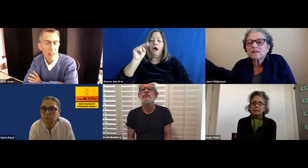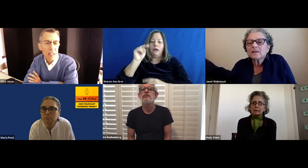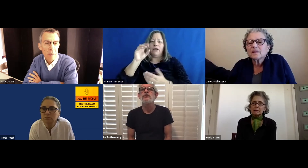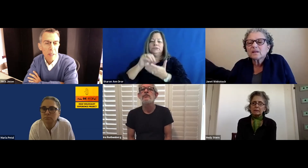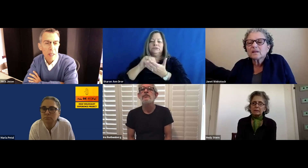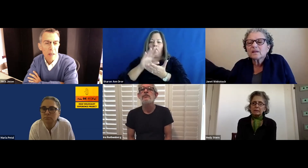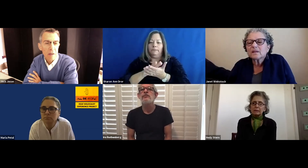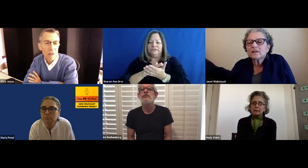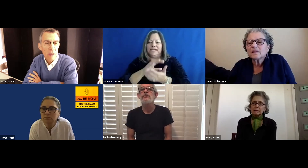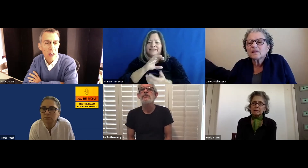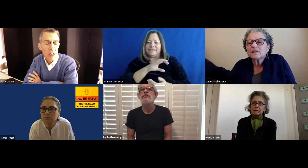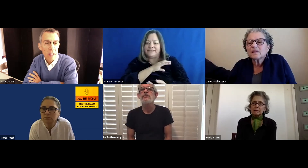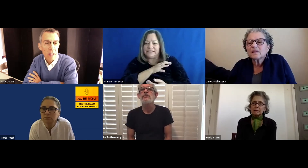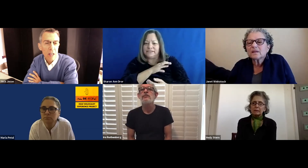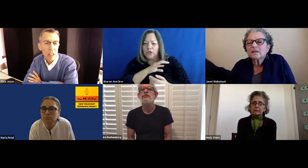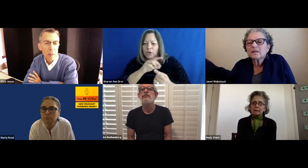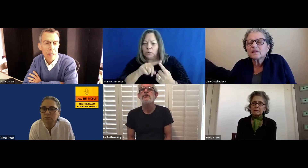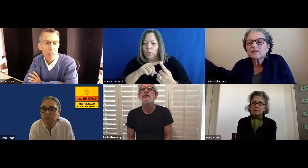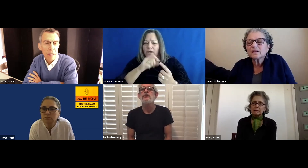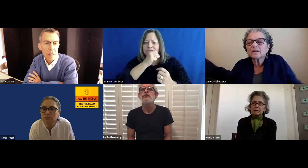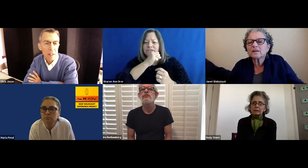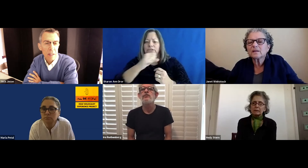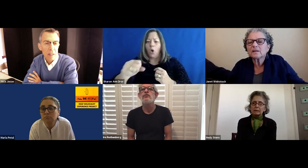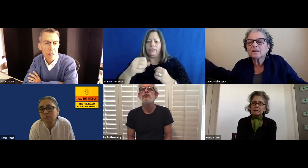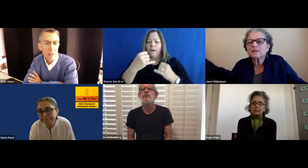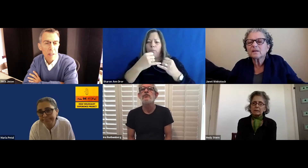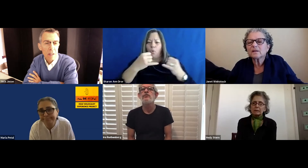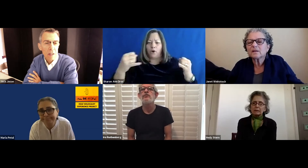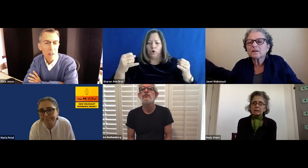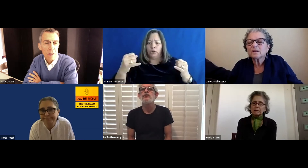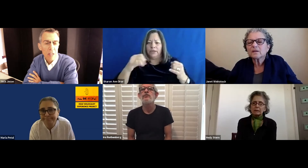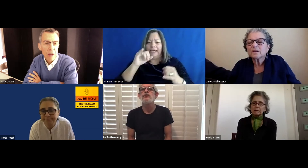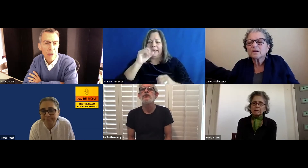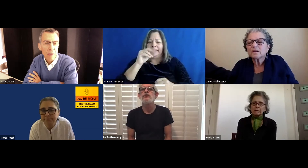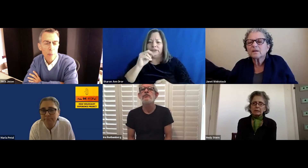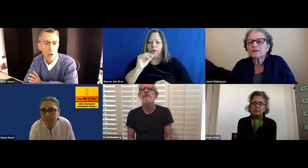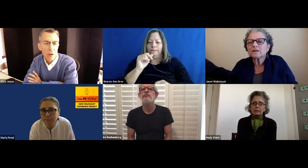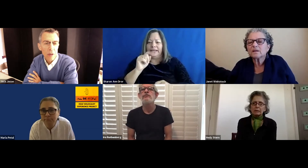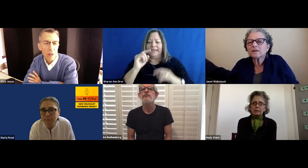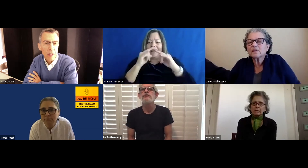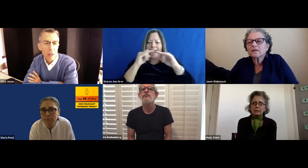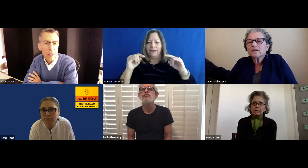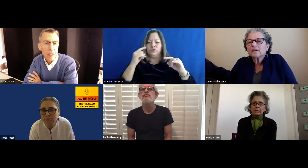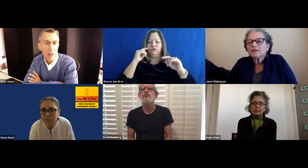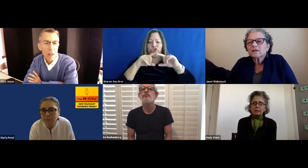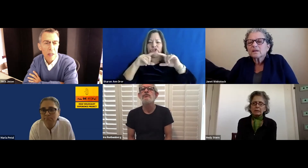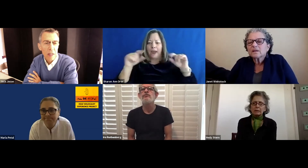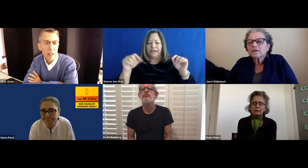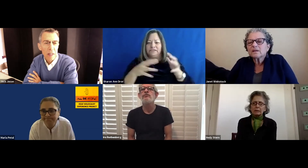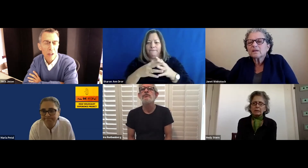detainment of undocumented citizens south of the border in internment